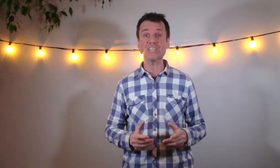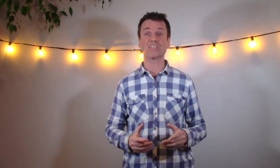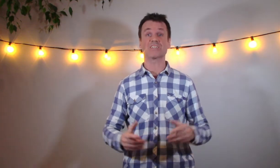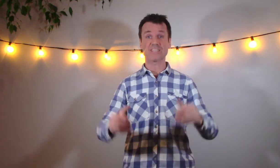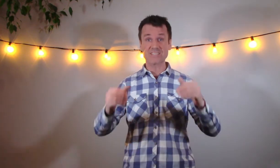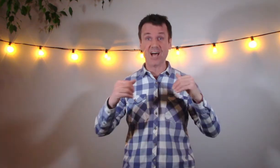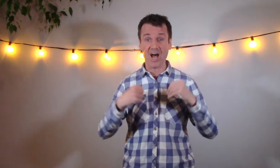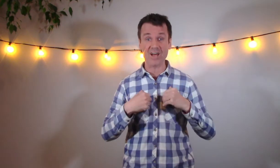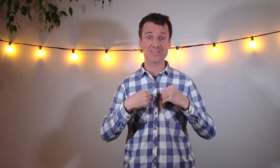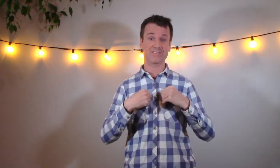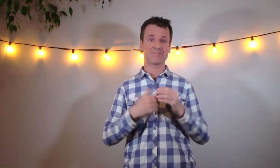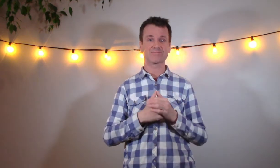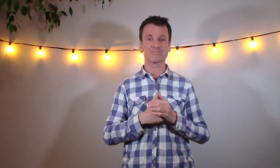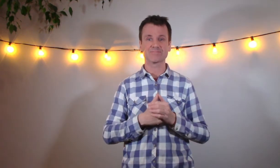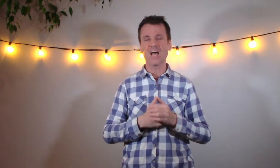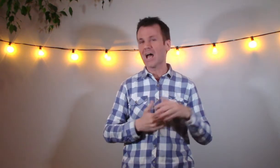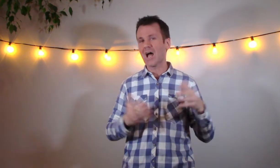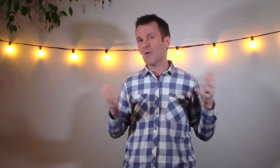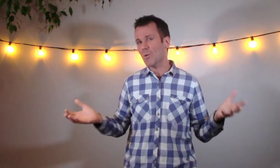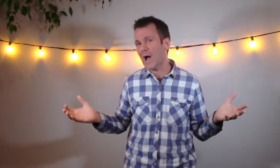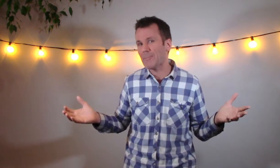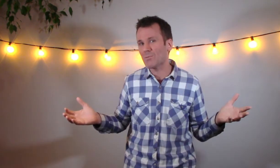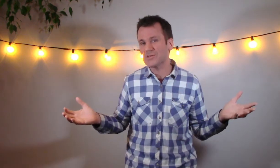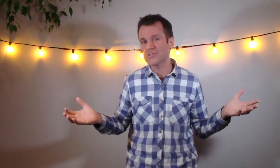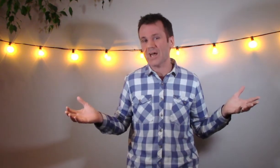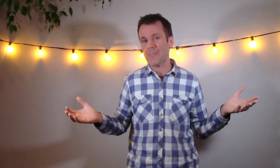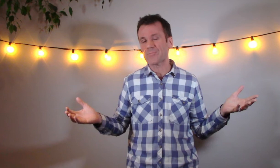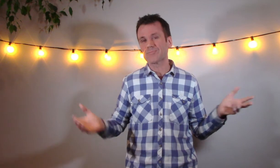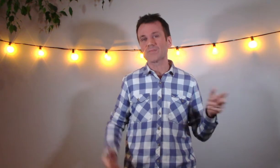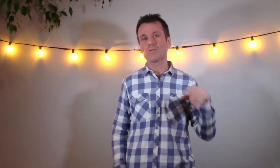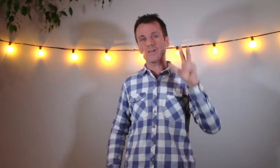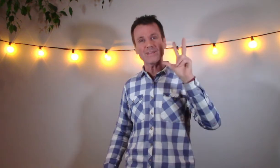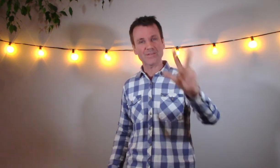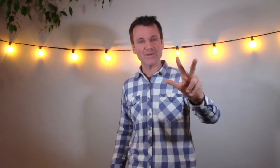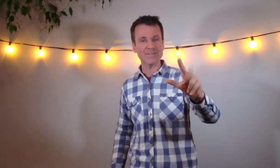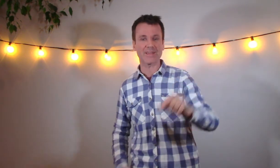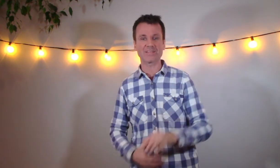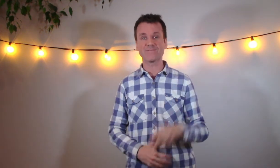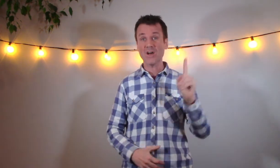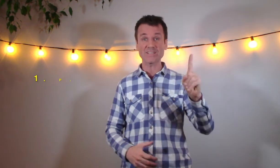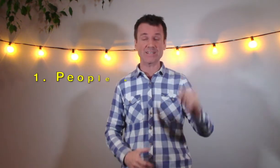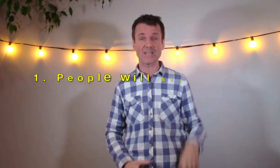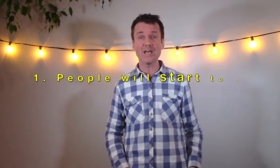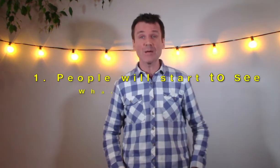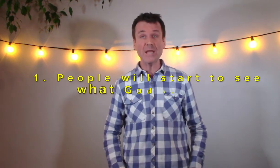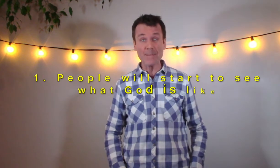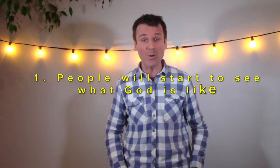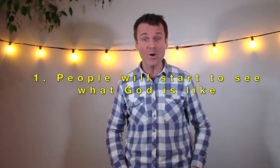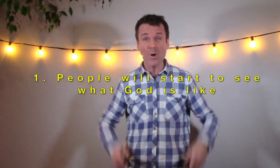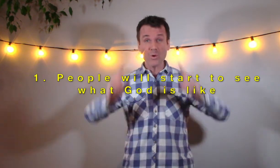Jesus is to us. And what will happen when we do that? Well, I think three things. Firstly, people will